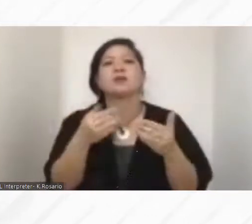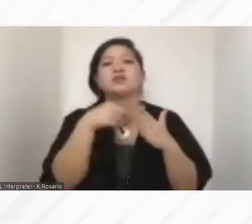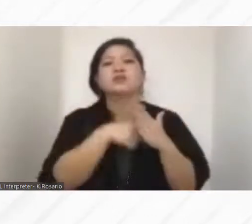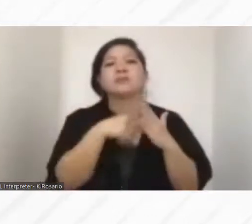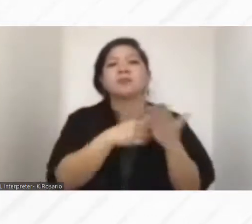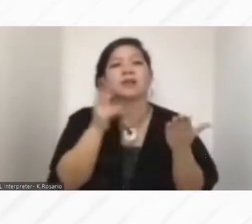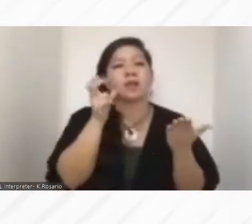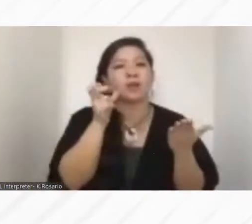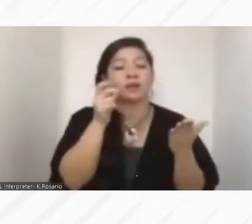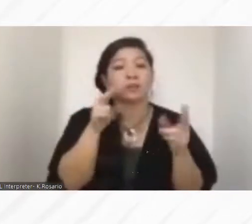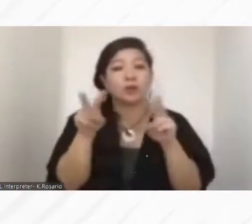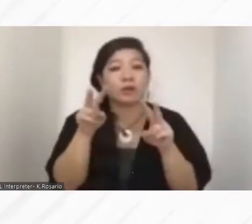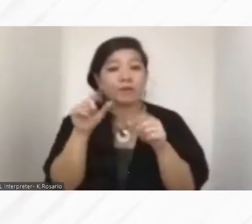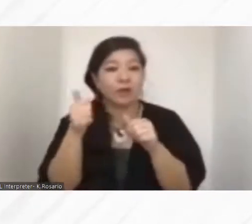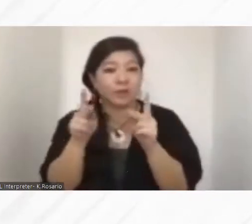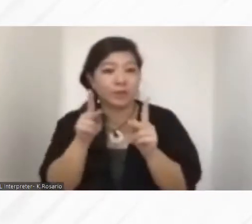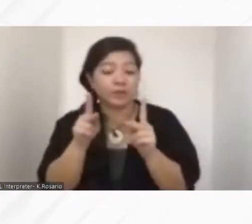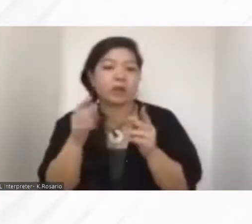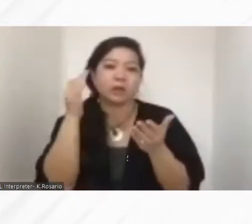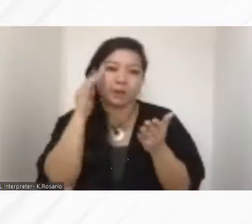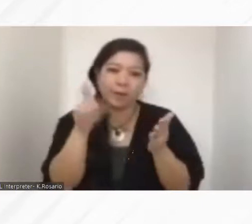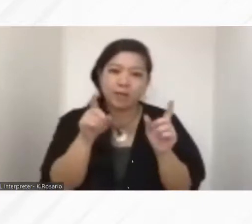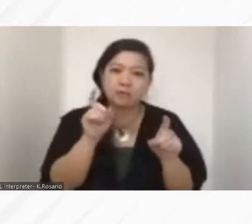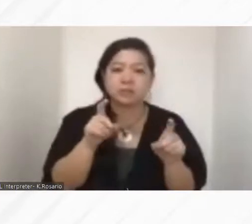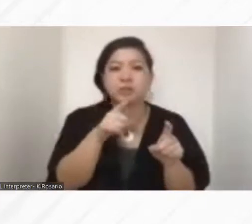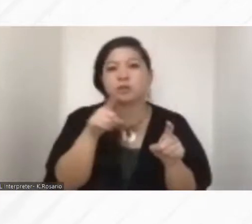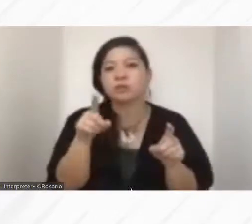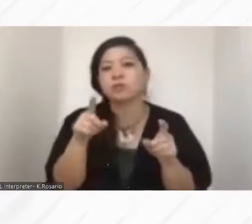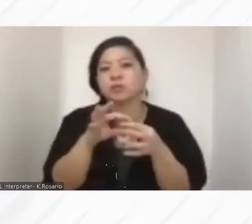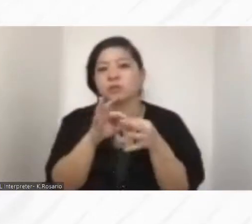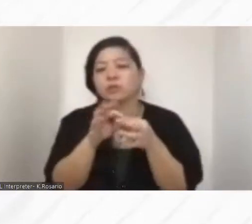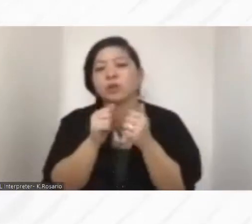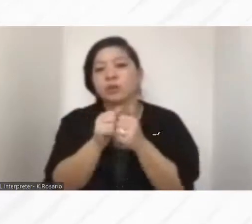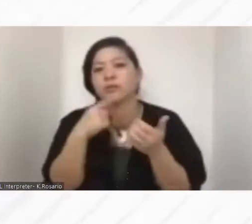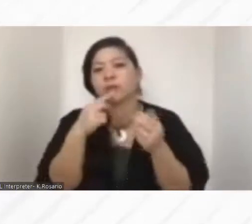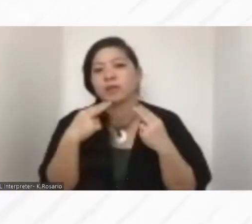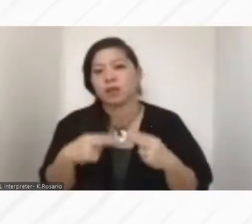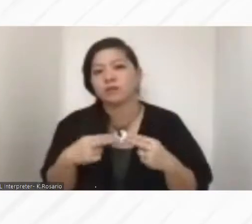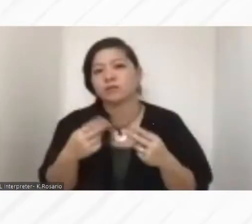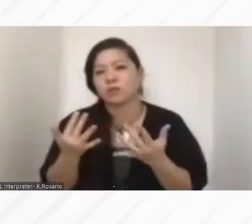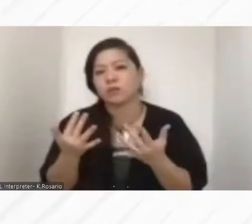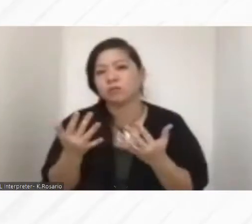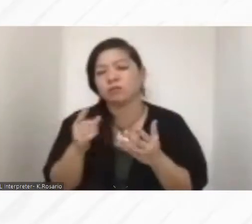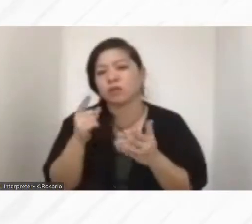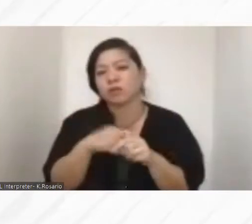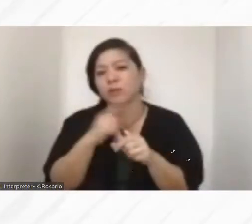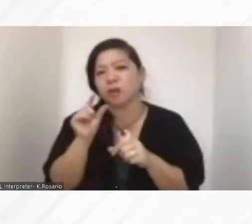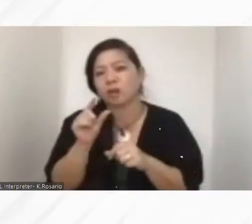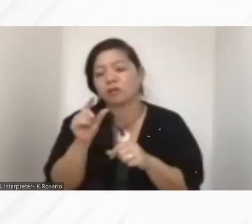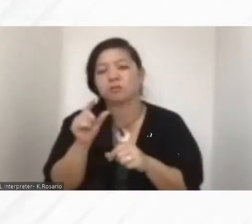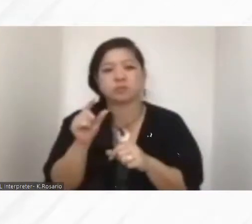one another. So I'm asking you to look out for one another and hang in there with these public health measures just a little bit longer, because we